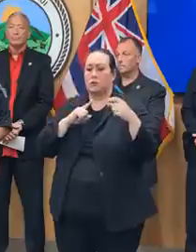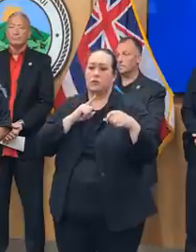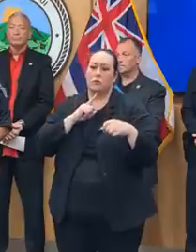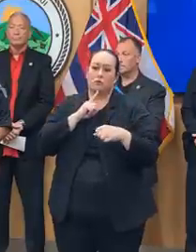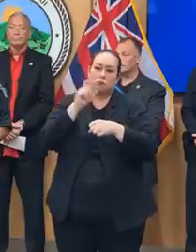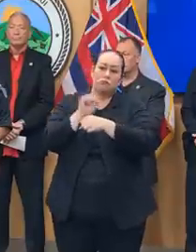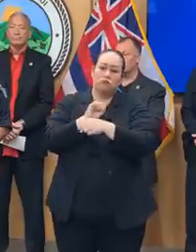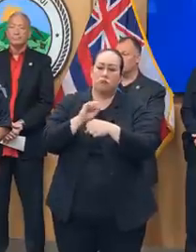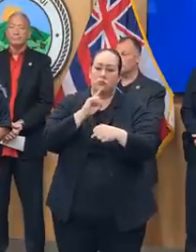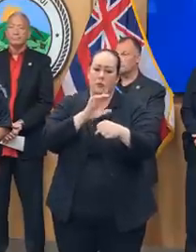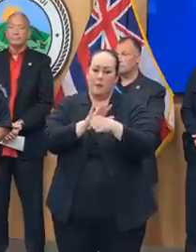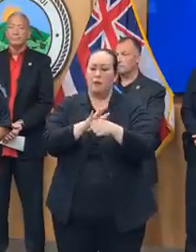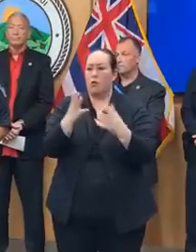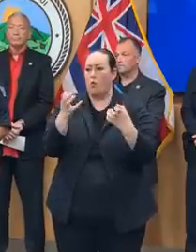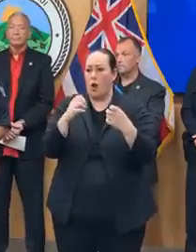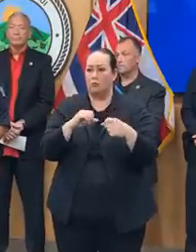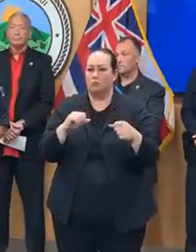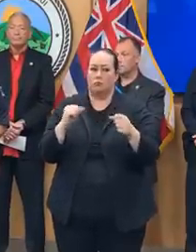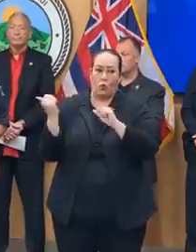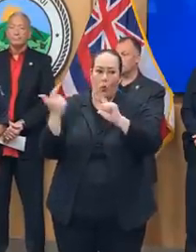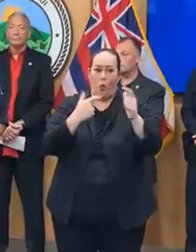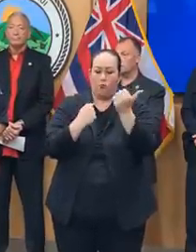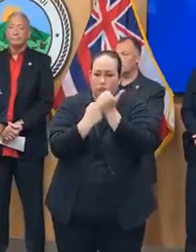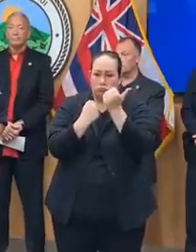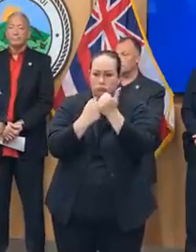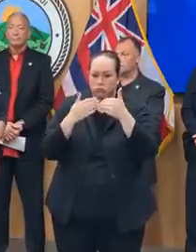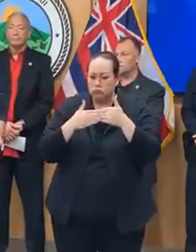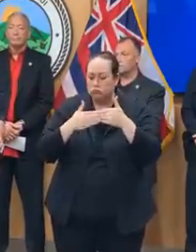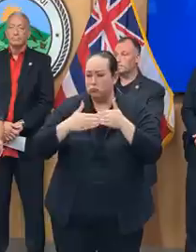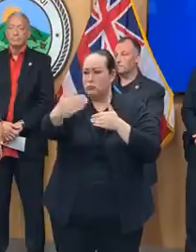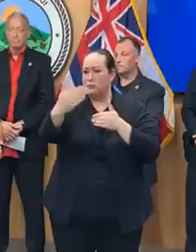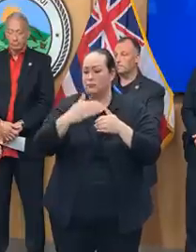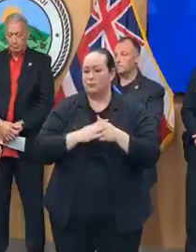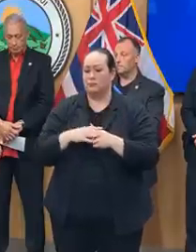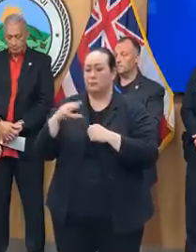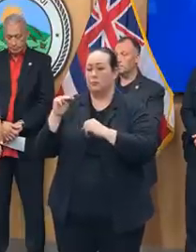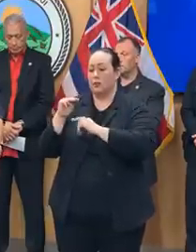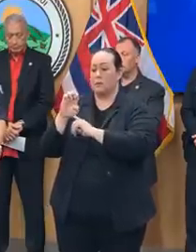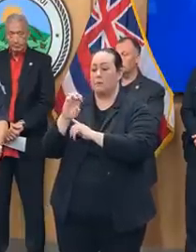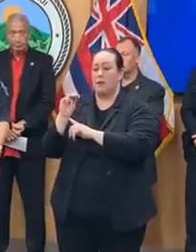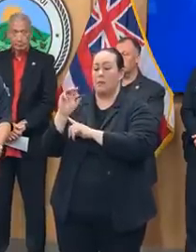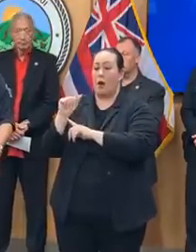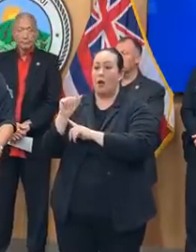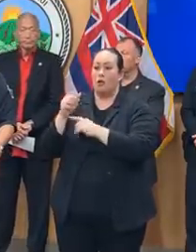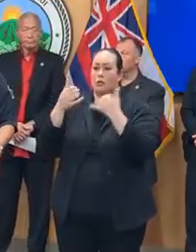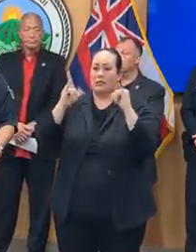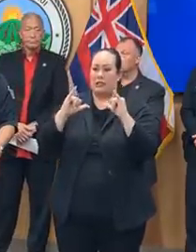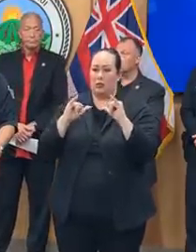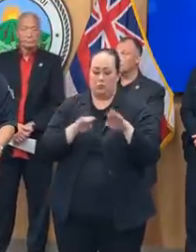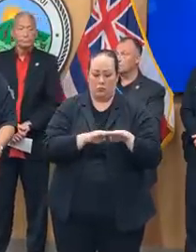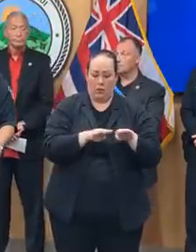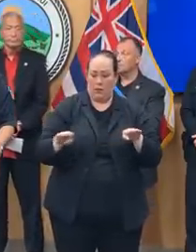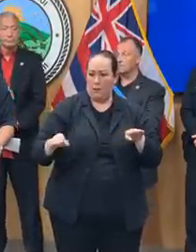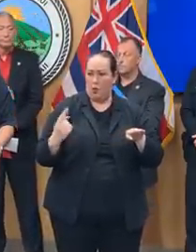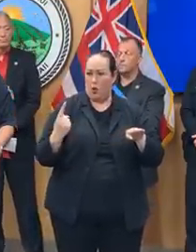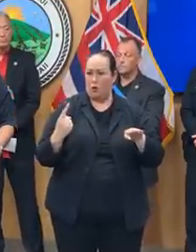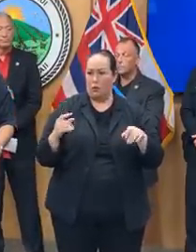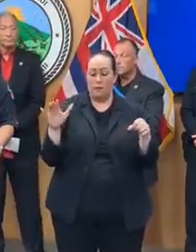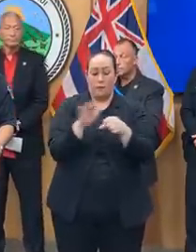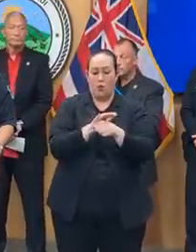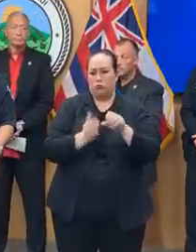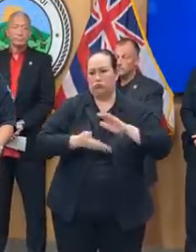see all of us get through this together. The Mima Emergency Operations Center remains at Level 1, full